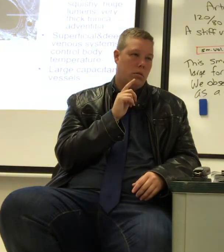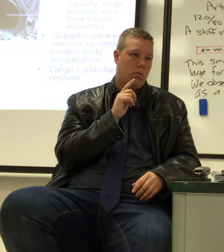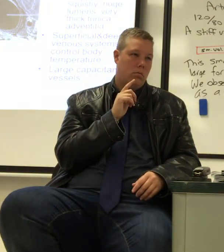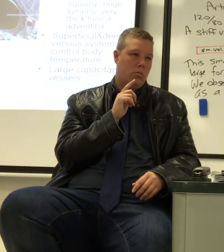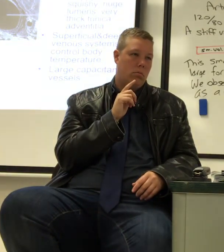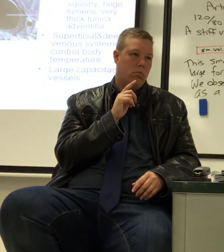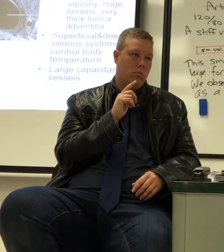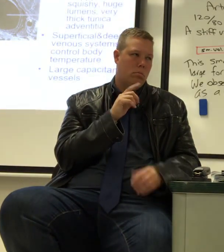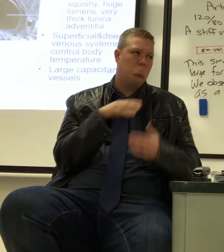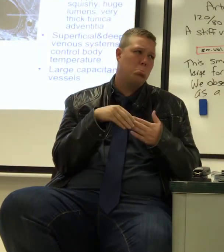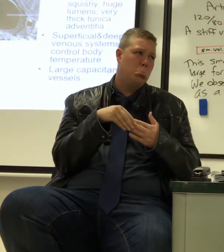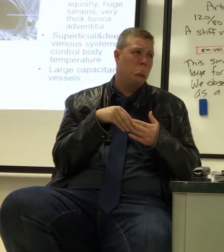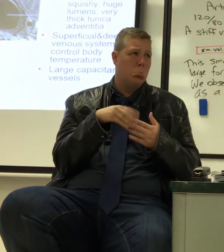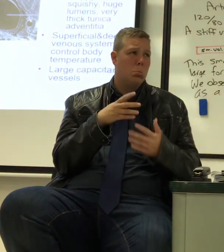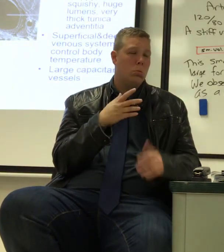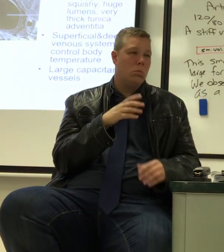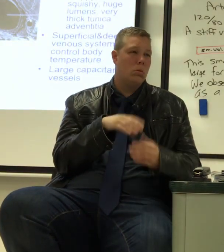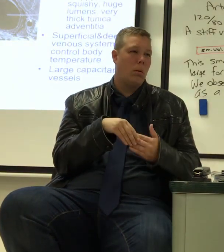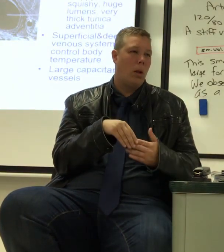vessel